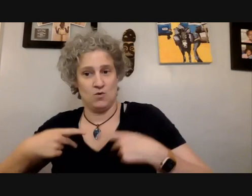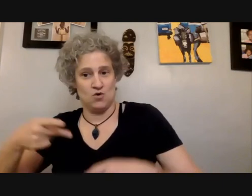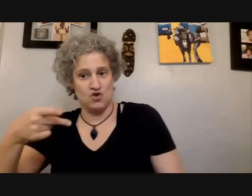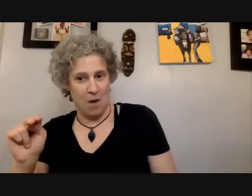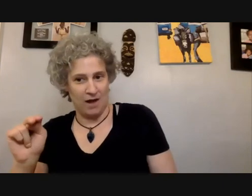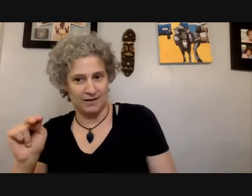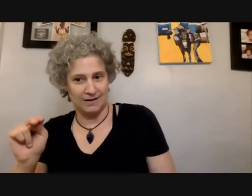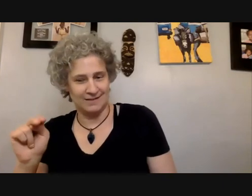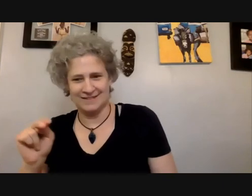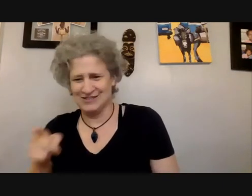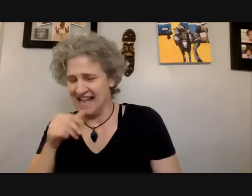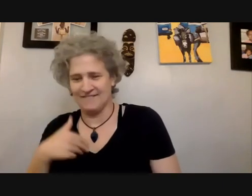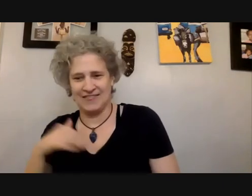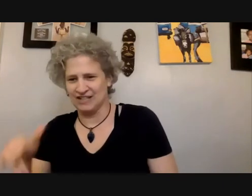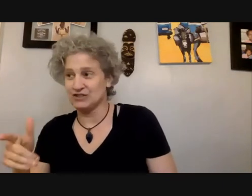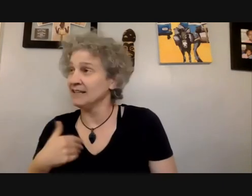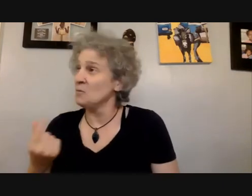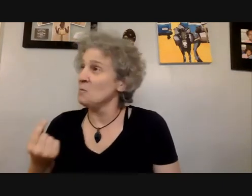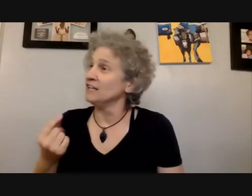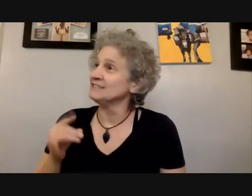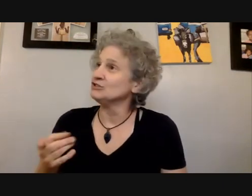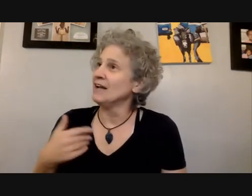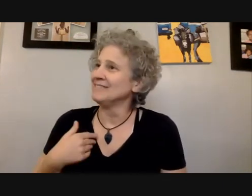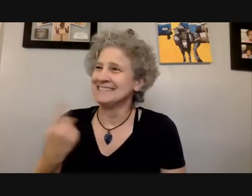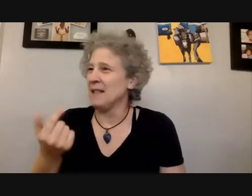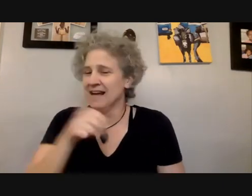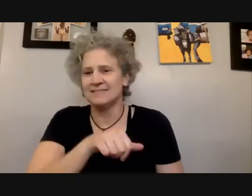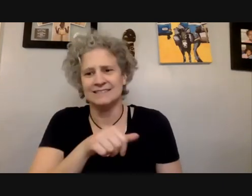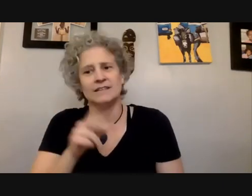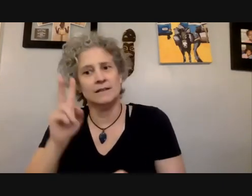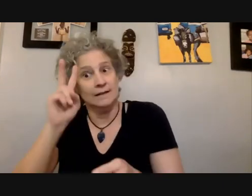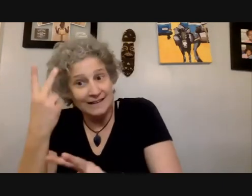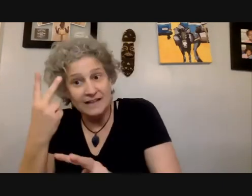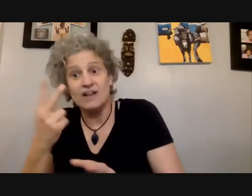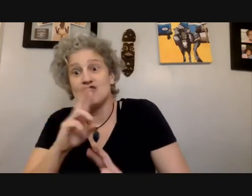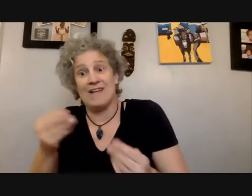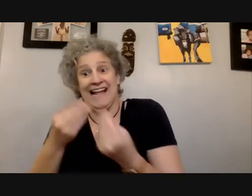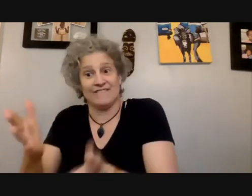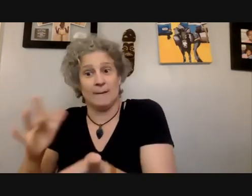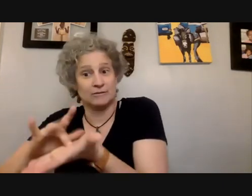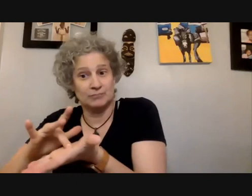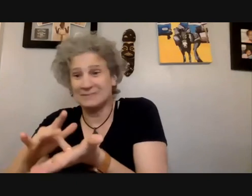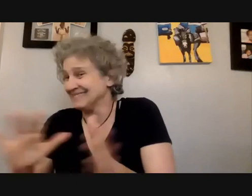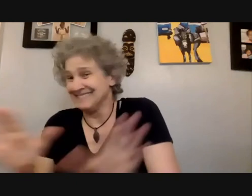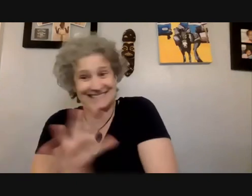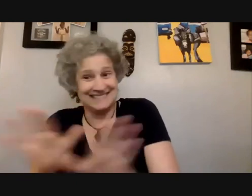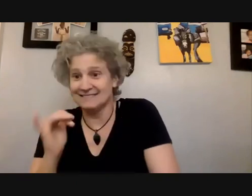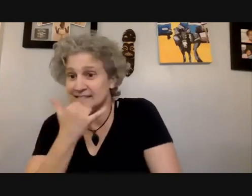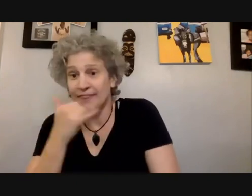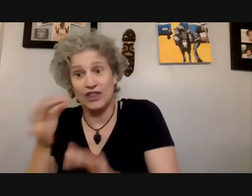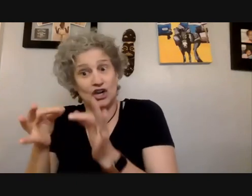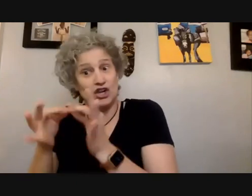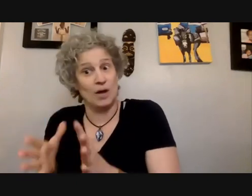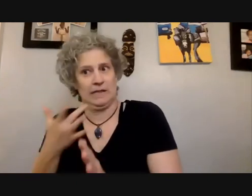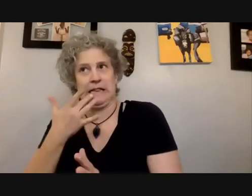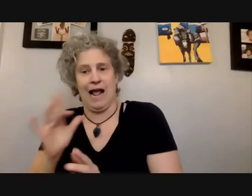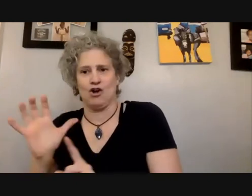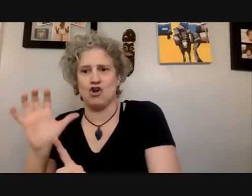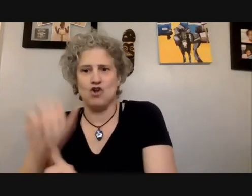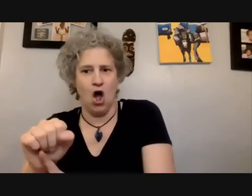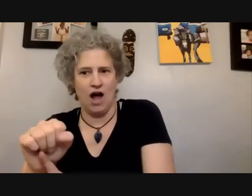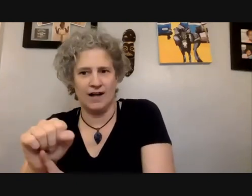I mean, my mother was misdiagnosed with pneumonia. I saw this with my own eyes. She actually had, I don't remember exactly what it was, but it was a misdiagnosis, and they